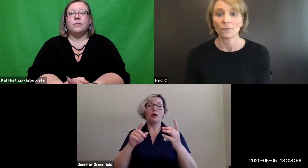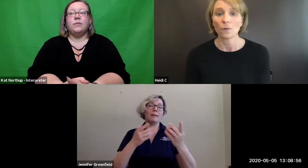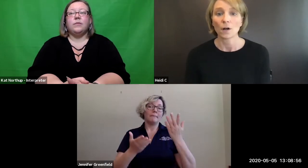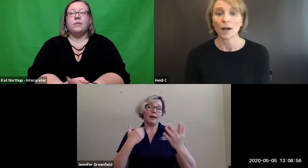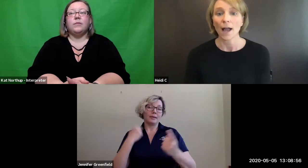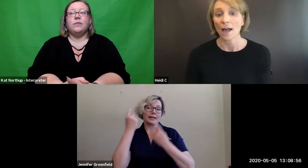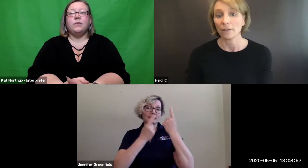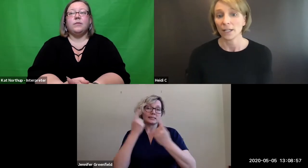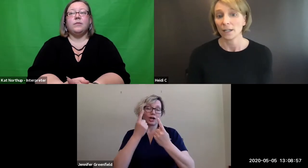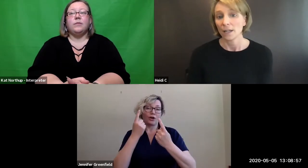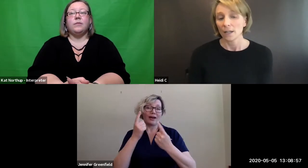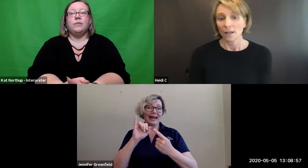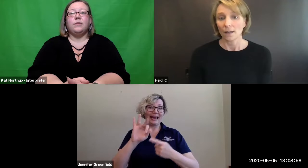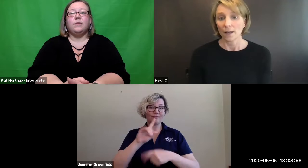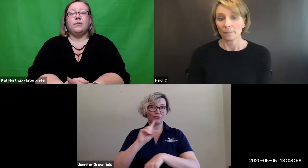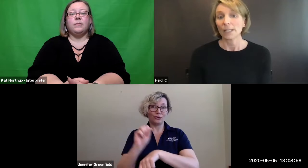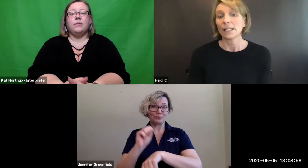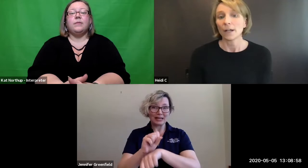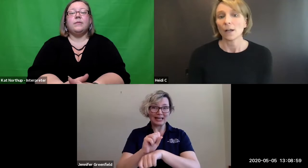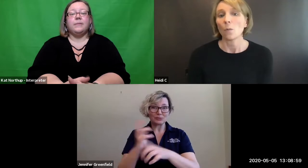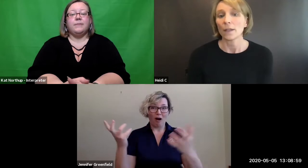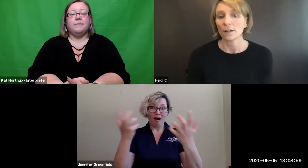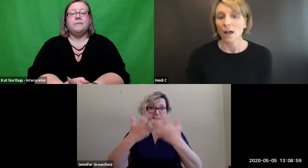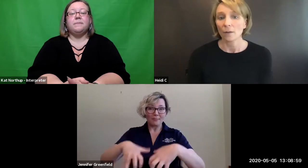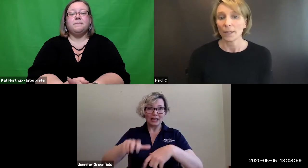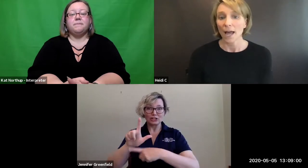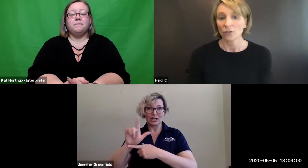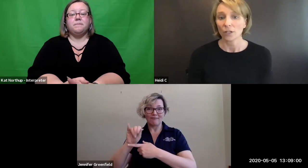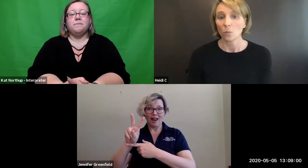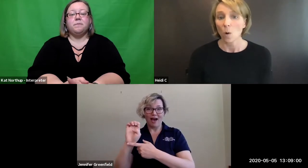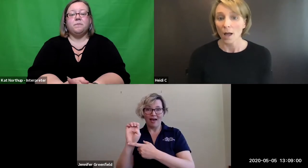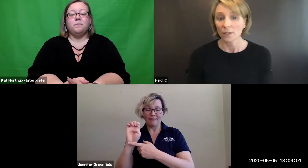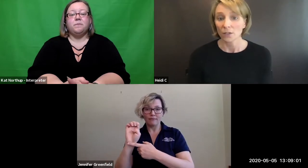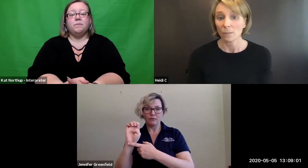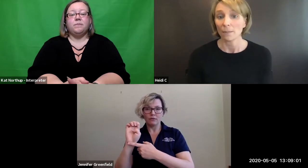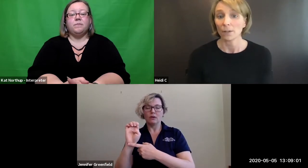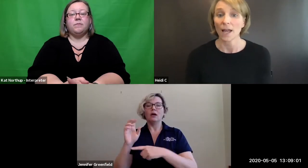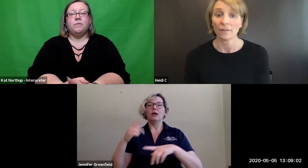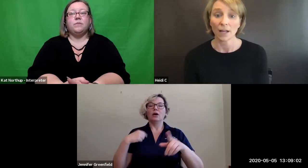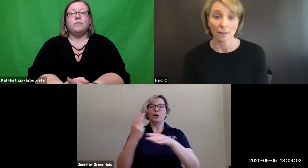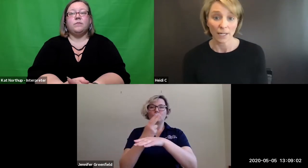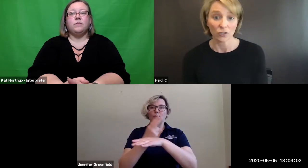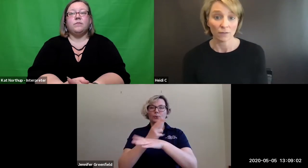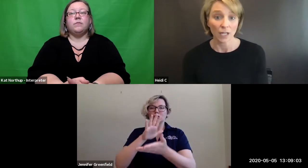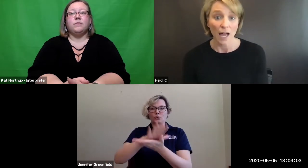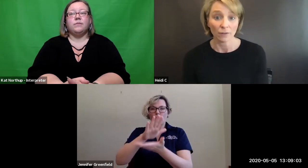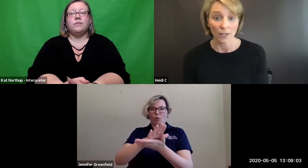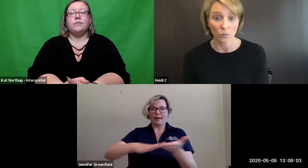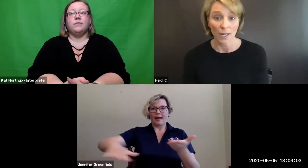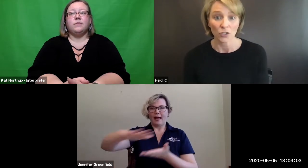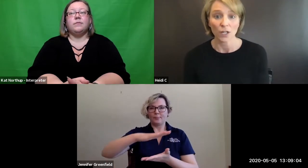potential for having, considering whether or not we actually want to be able to have a combination of a